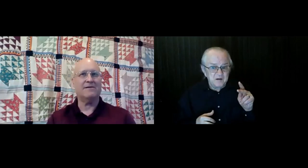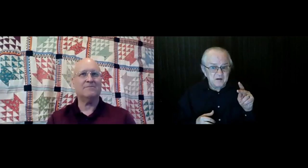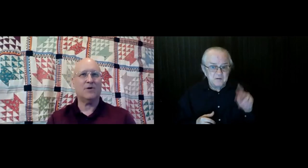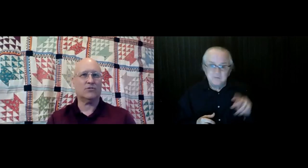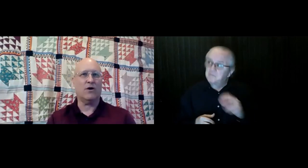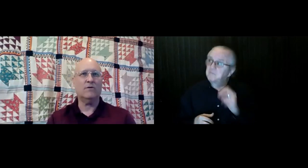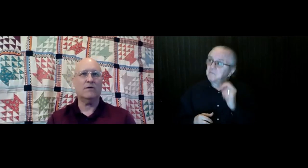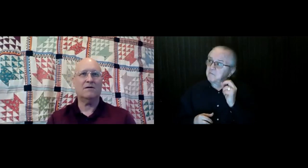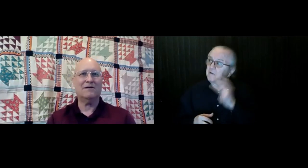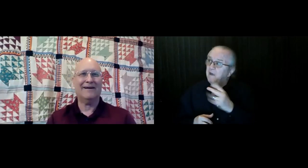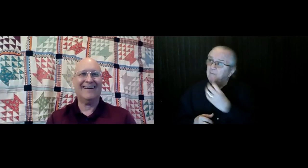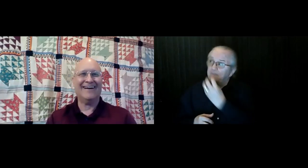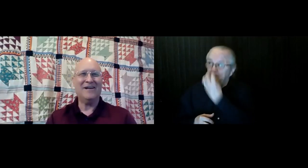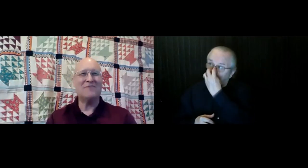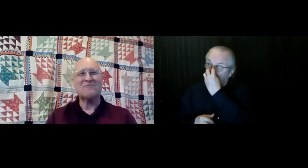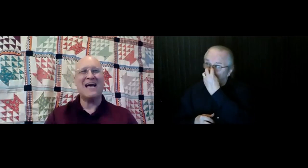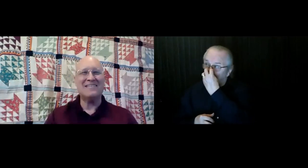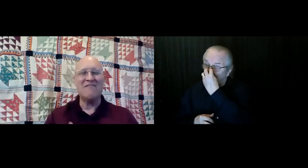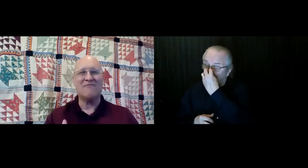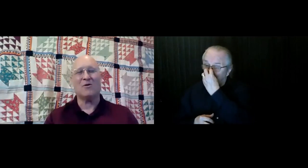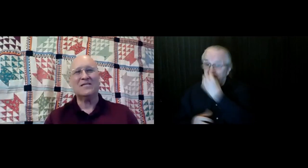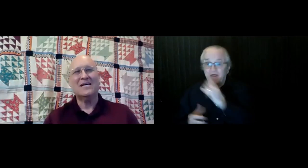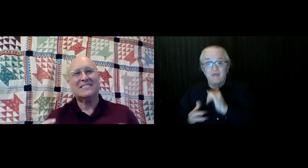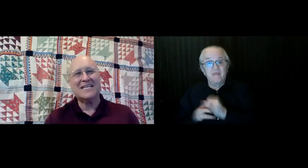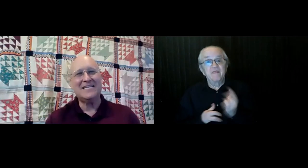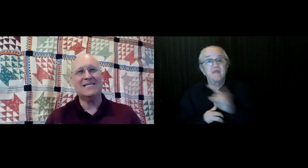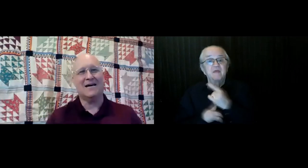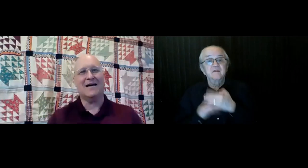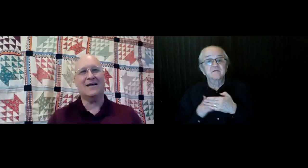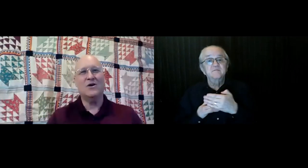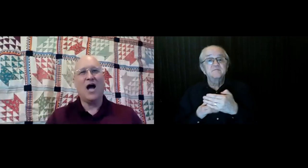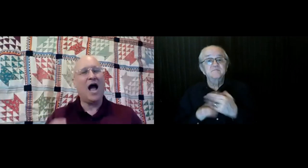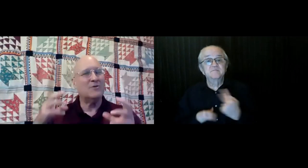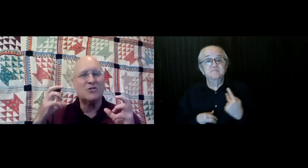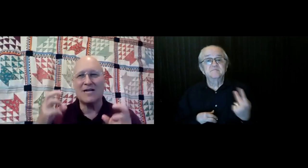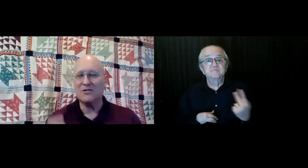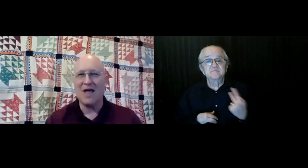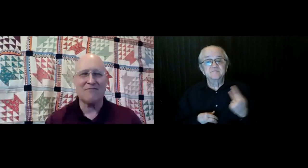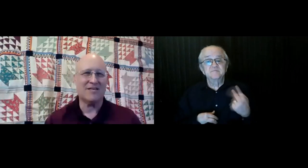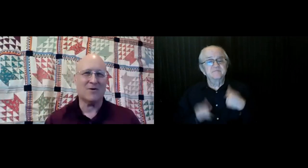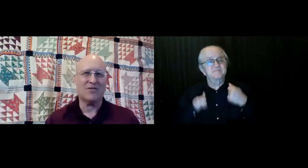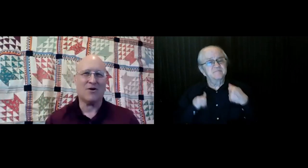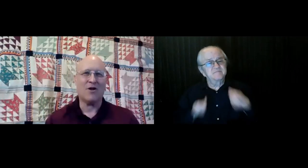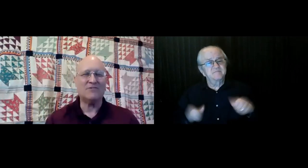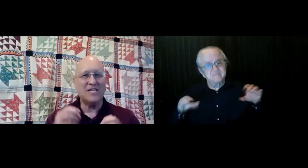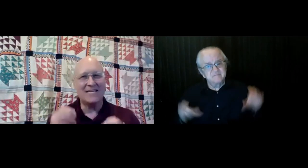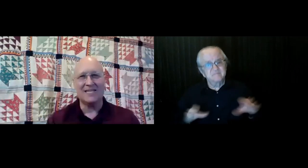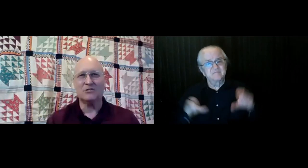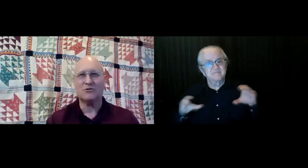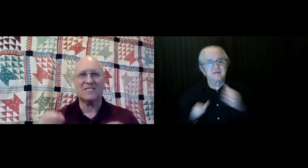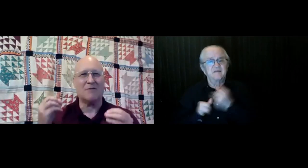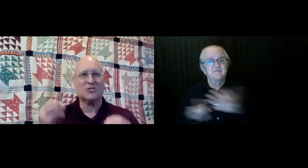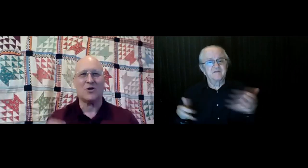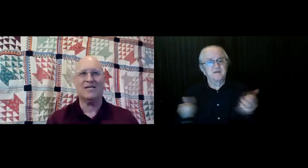"Okay, Bozo." And from that day forward, Cindy and I would try to do everything with her. If she had